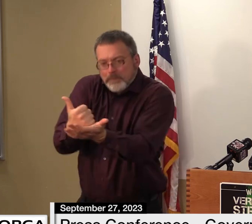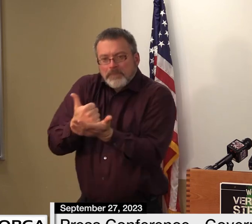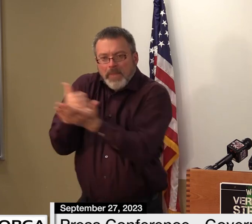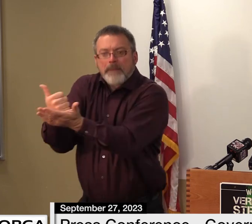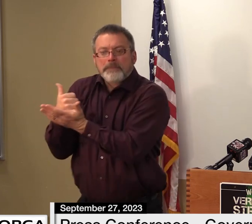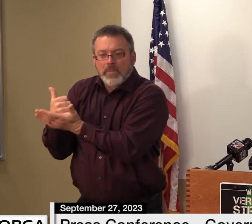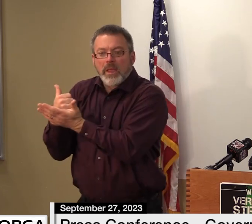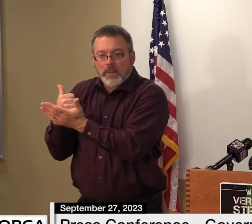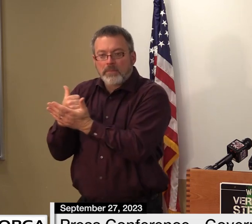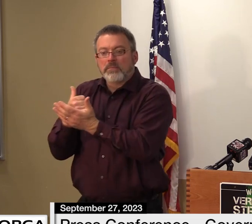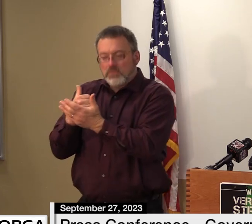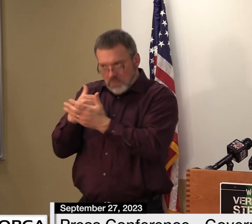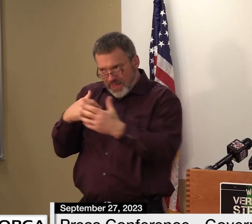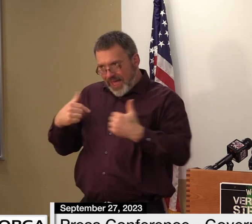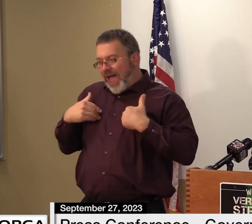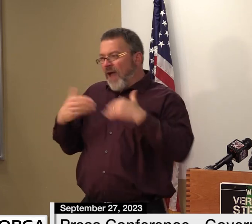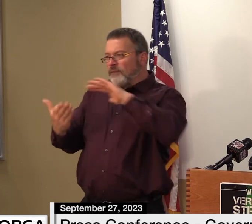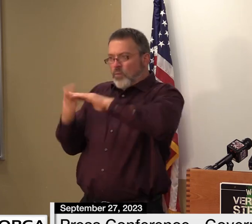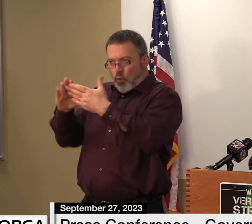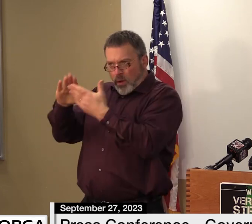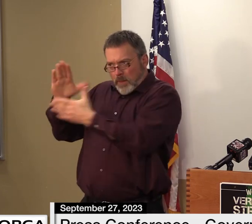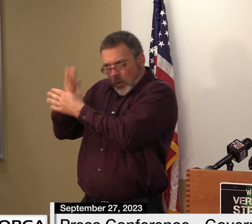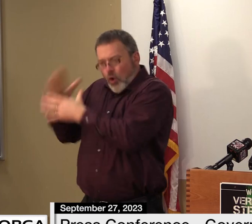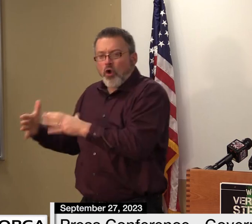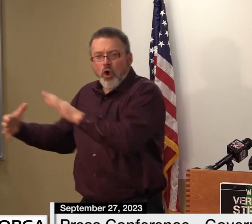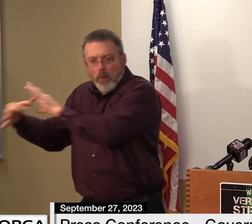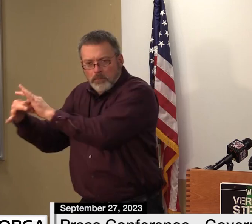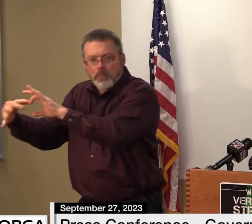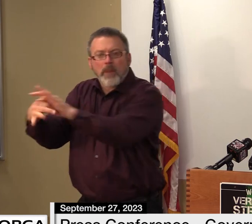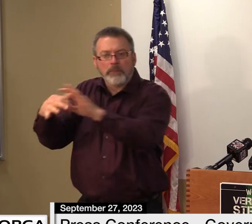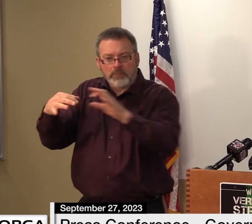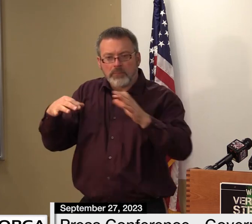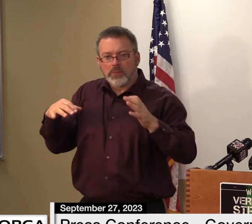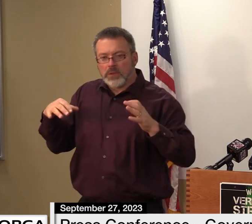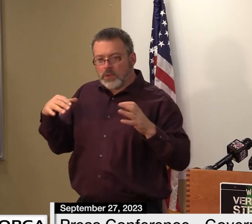layer on top of the trusted partners that are out there.